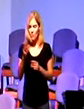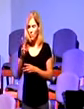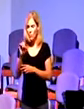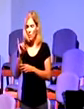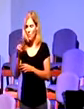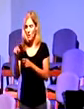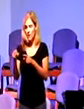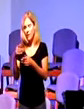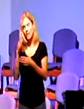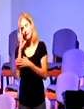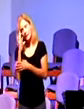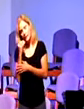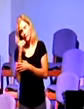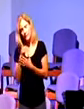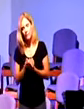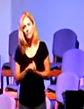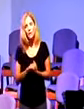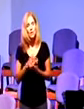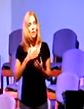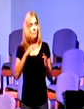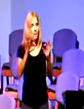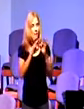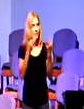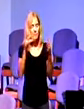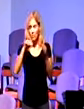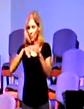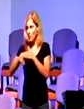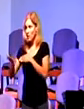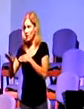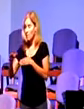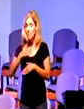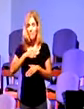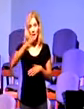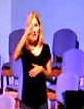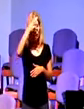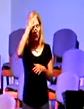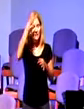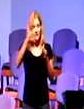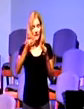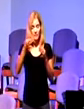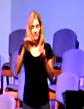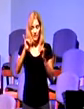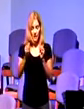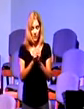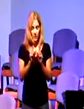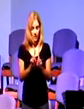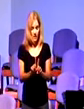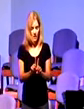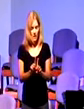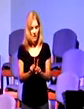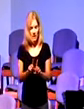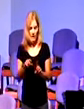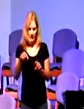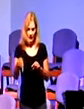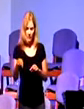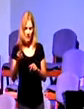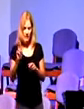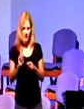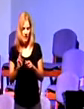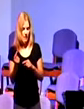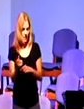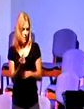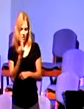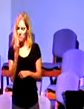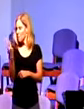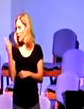asleep in the back seat of the car, and so my family went in, and then my dad decided to stay with me. And as he was just sitting there, he looked back